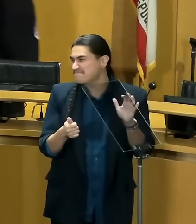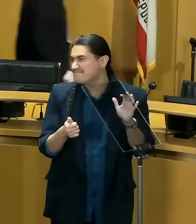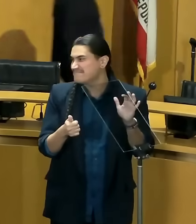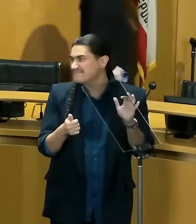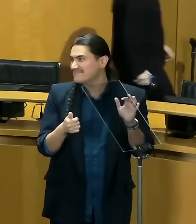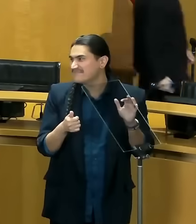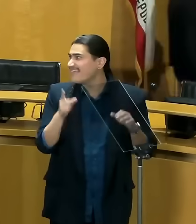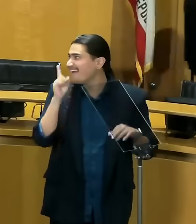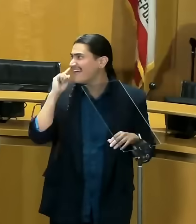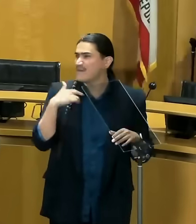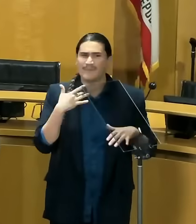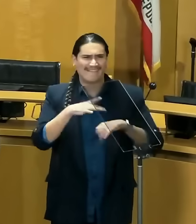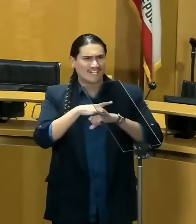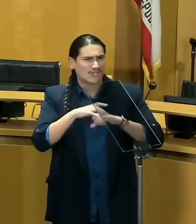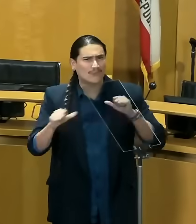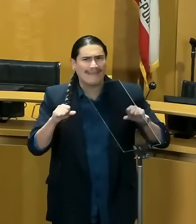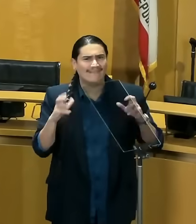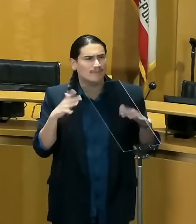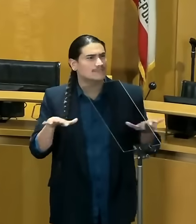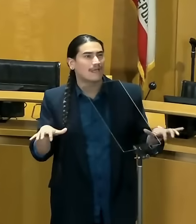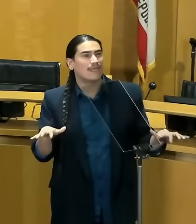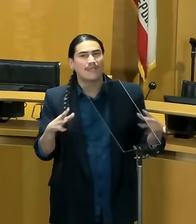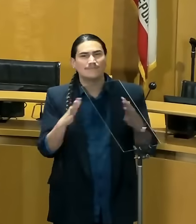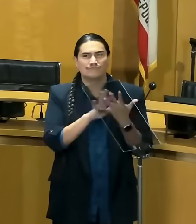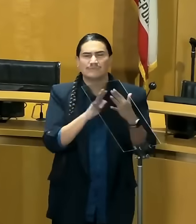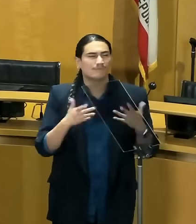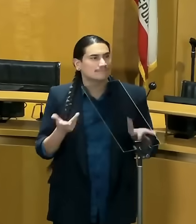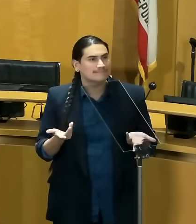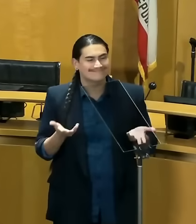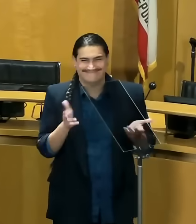I thought we were having an earthquake or something.